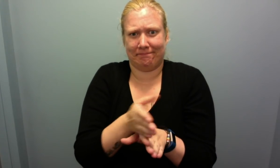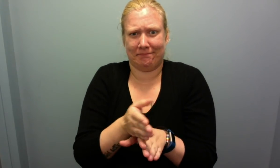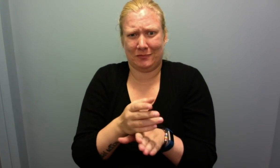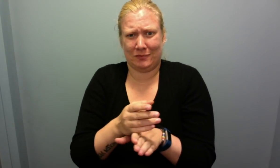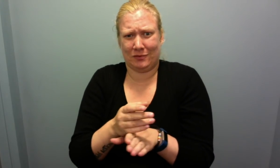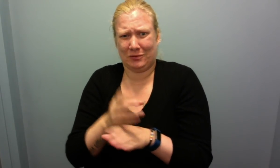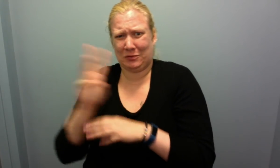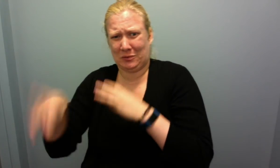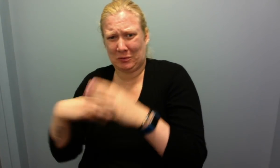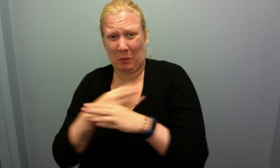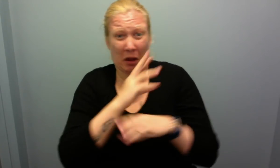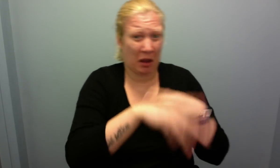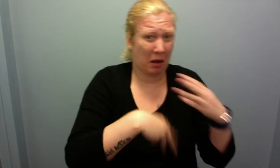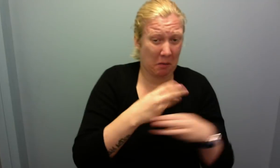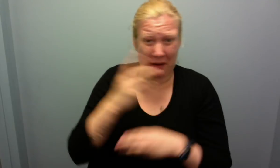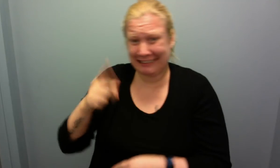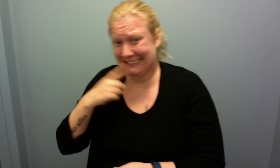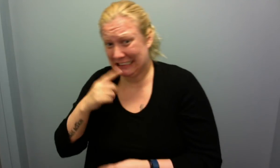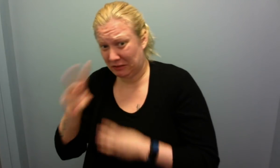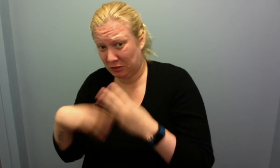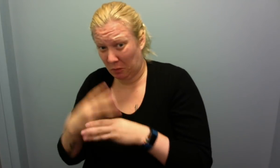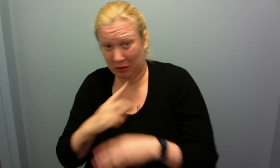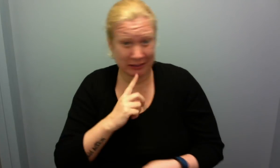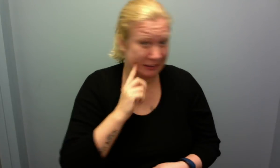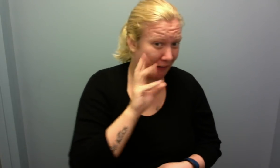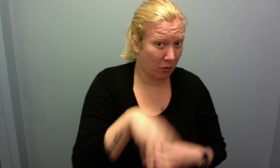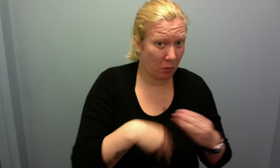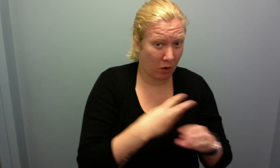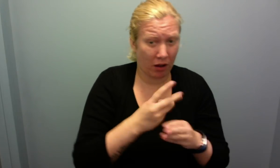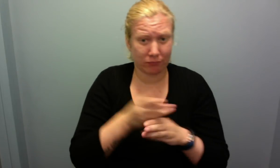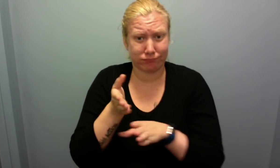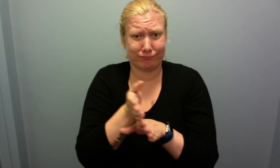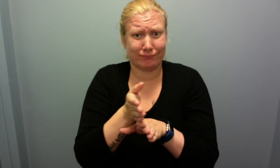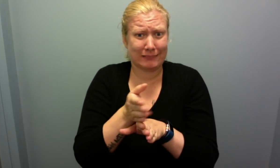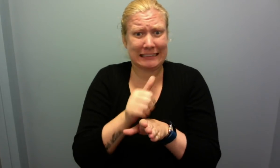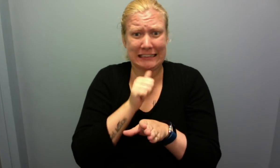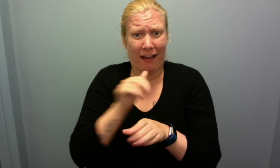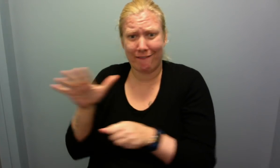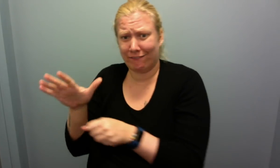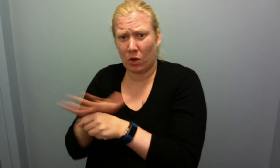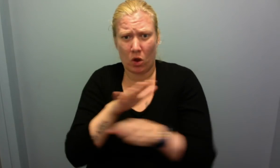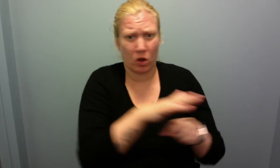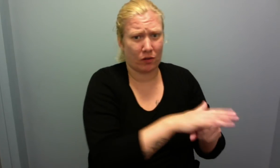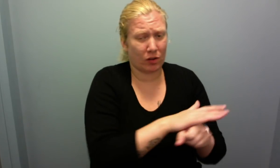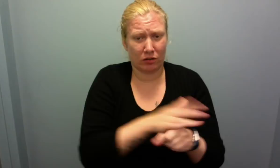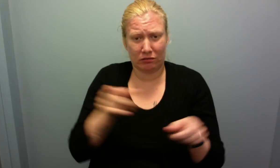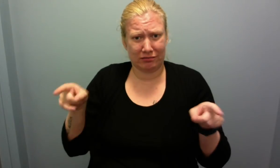kind of stuck between these two worlds, the hearing world and the deaf world. They're not 100% hearing, they're not